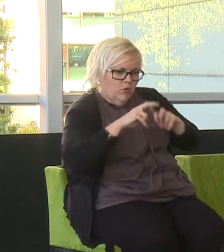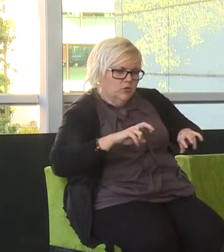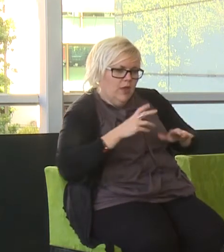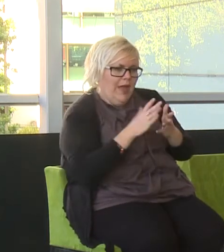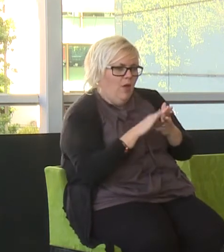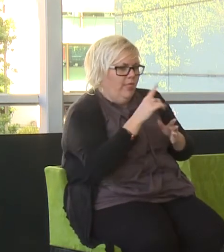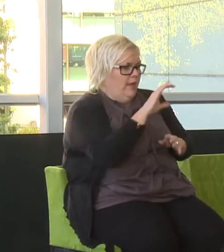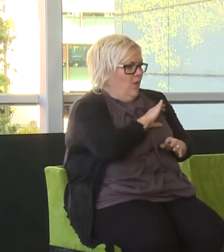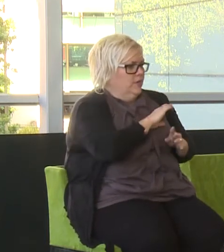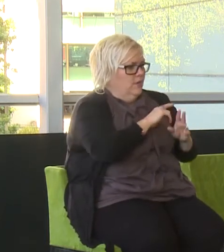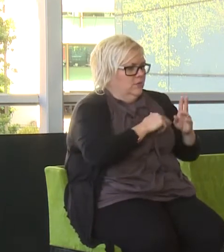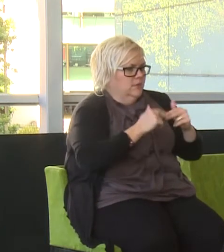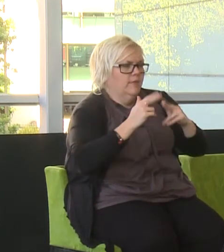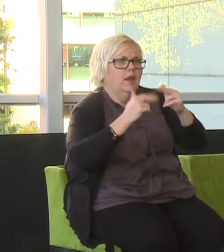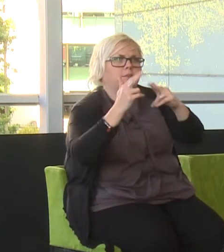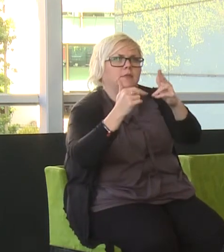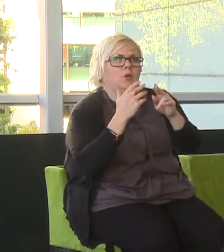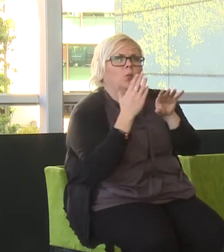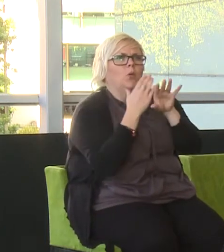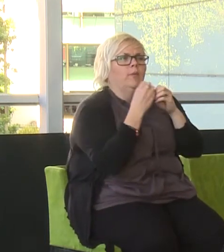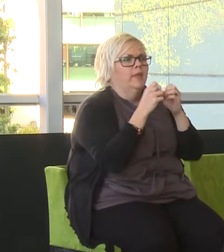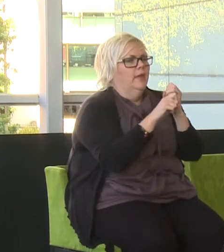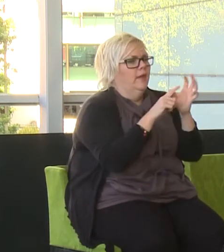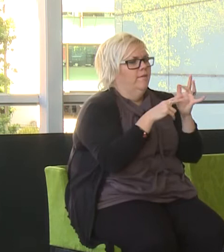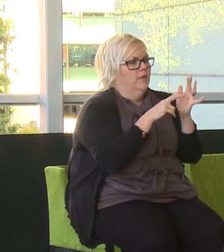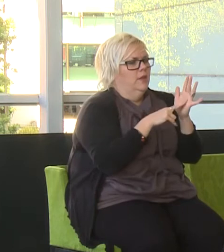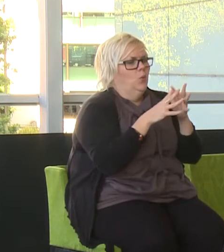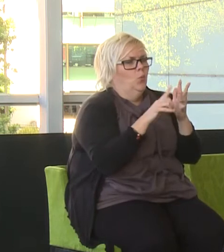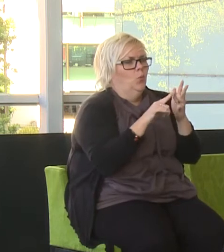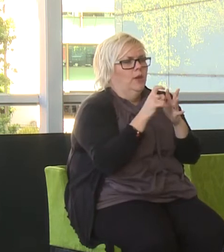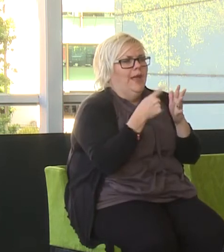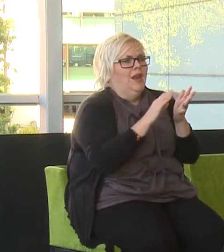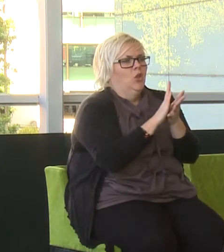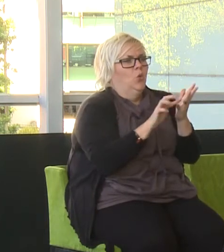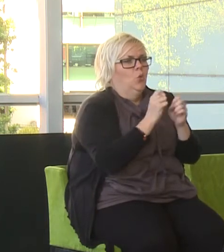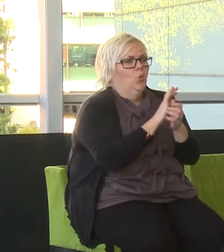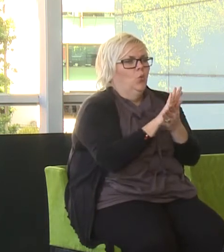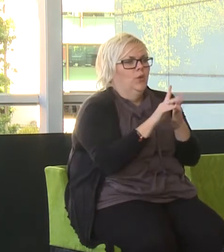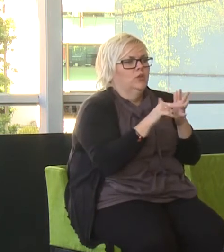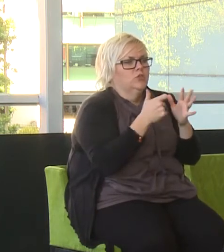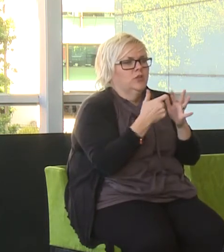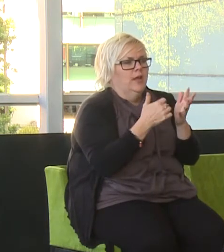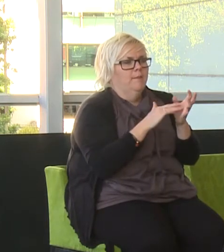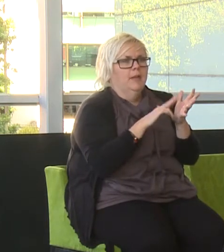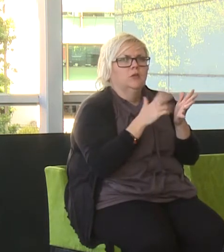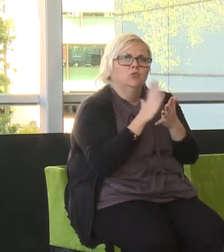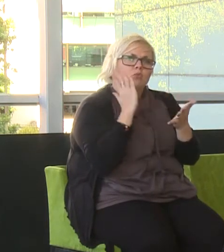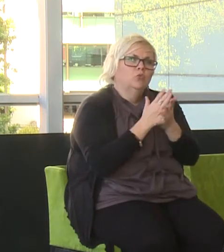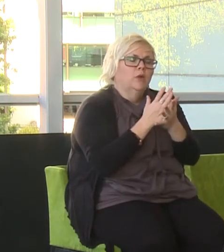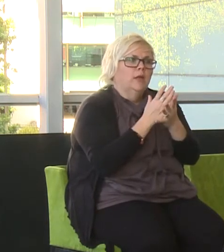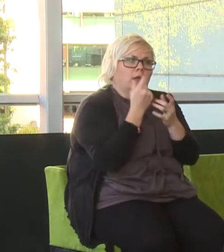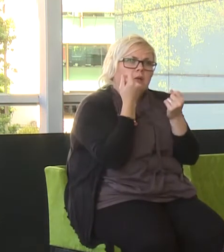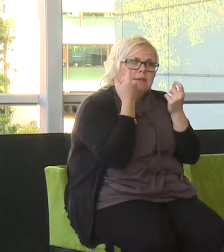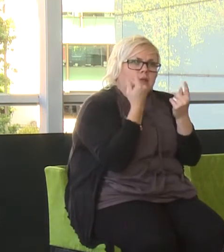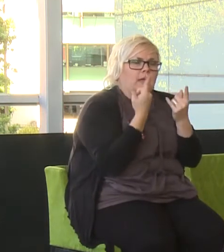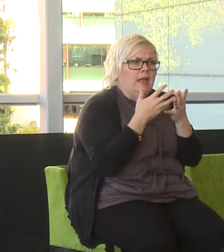years, we worked together with our director Gavin Hood and the man himself, Hugh Jackman, to hone and detail his character into the burly lumberjack